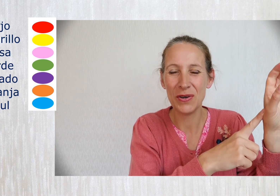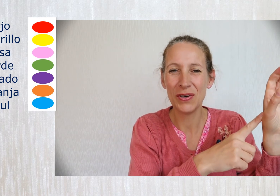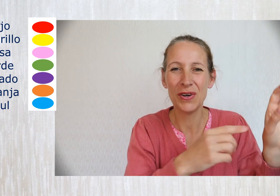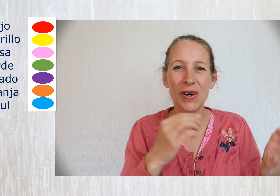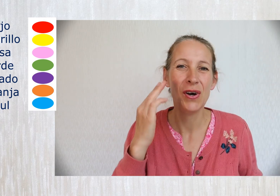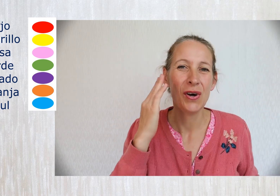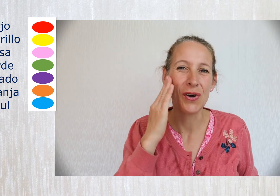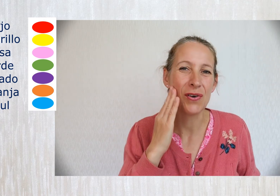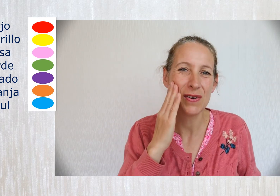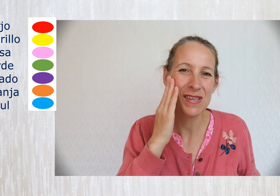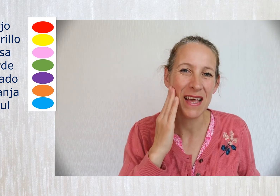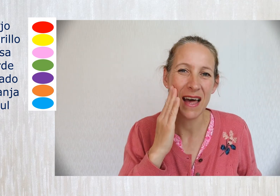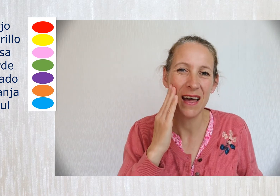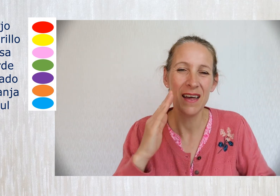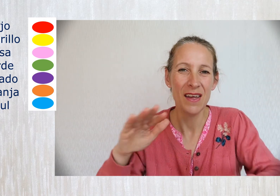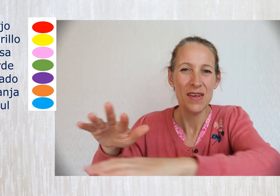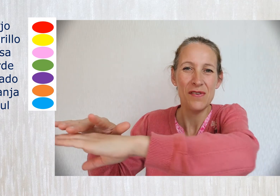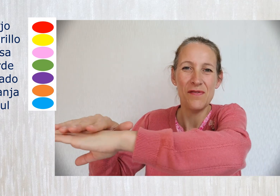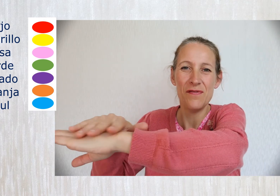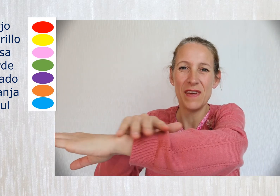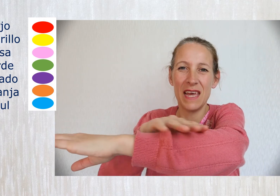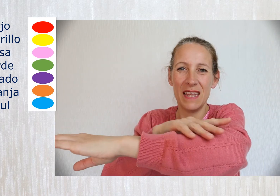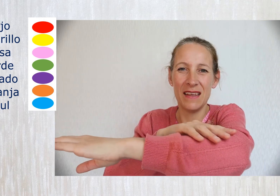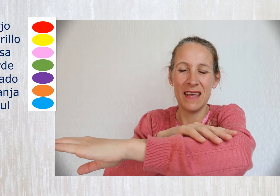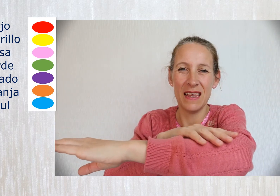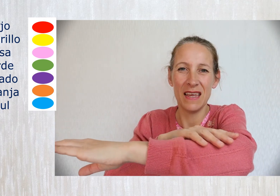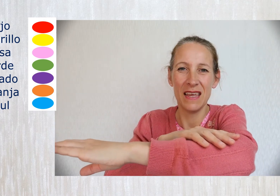amarillo, rosa, verde,